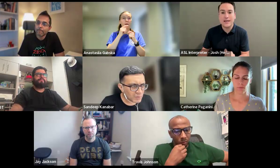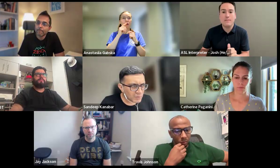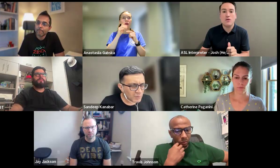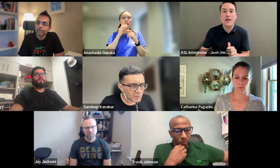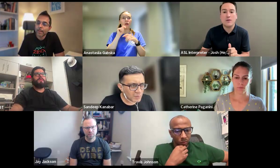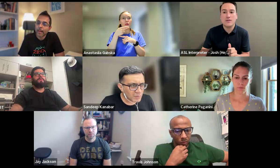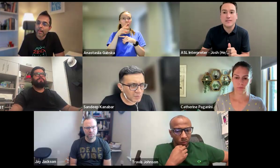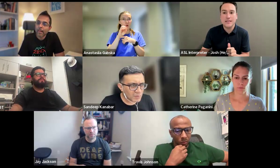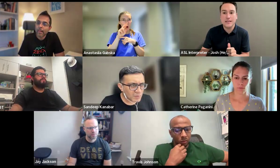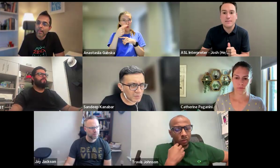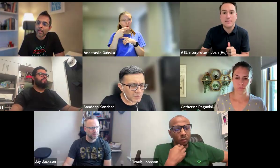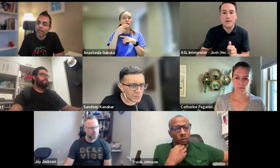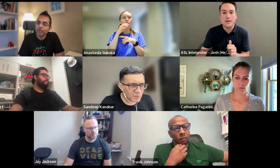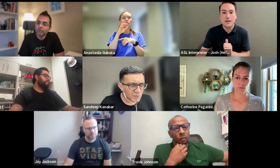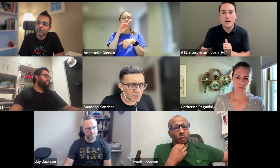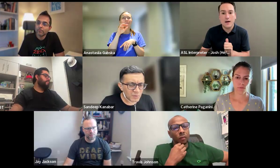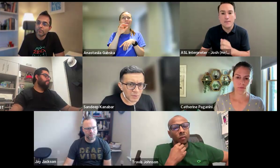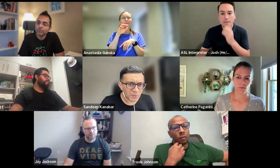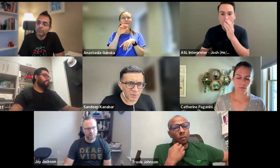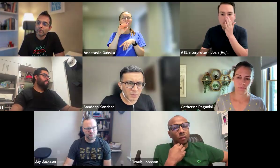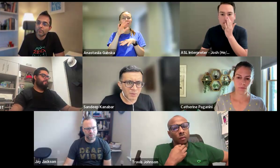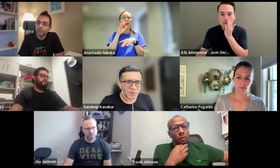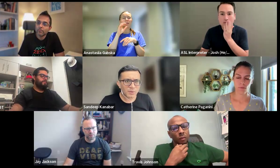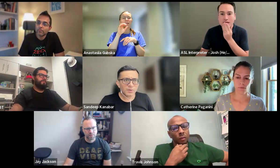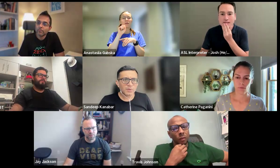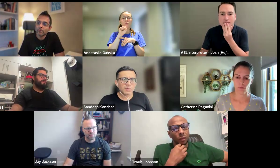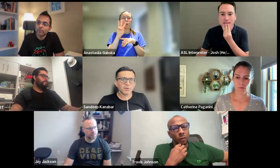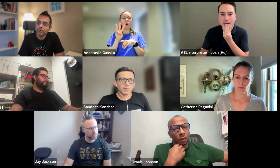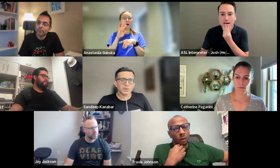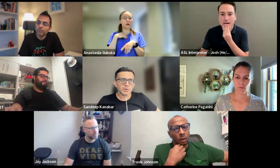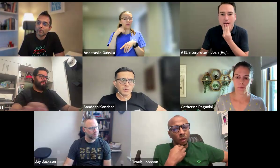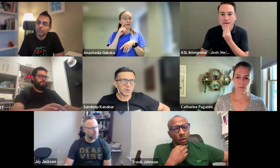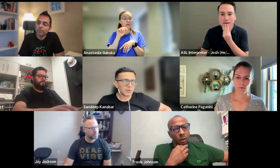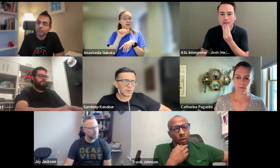and communicate with the team. Um, I think it's